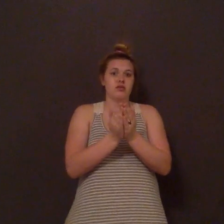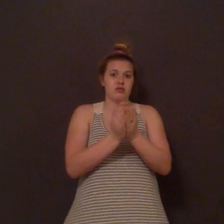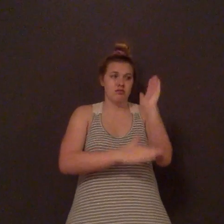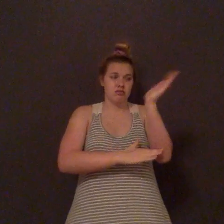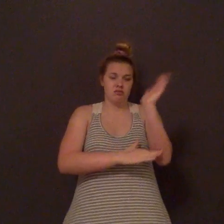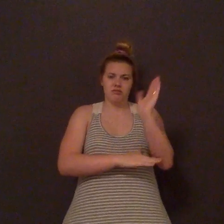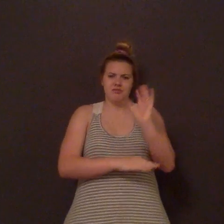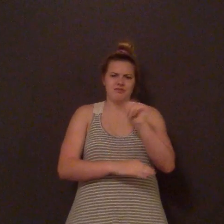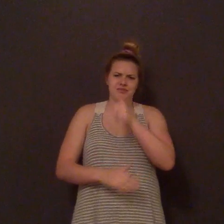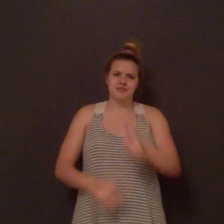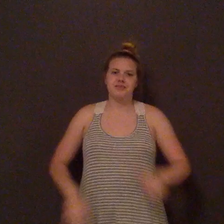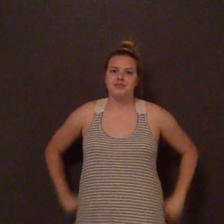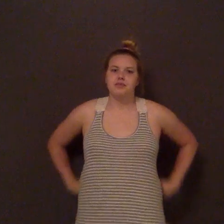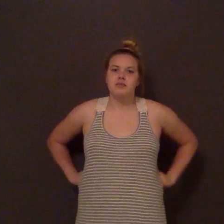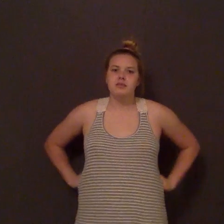gonna get over it. It's Rachel.